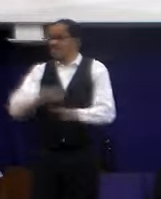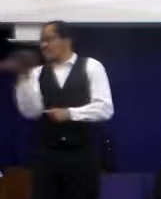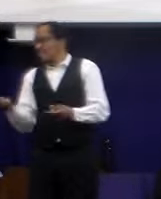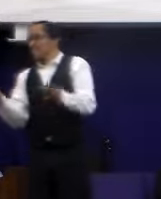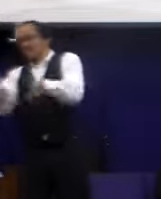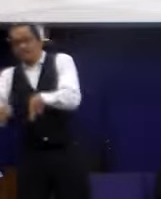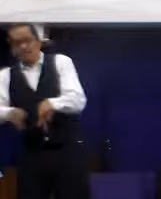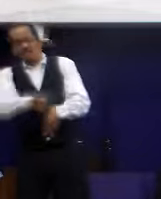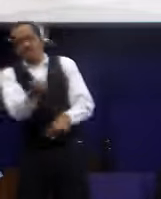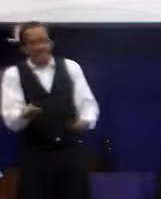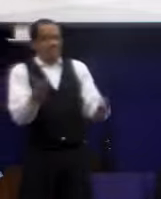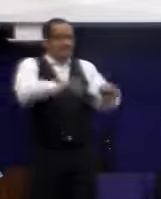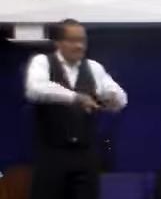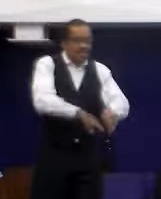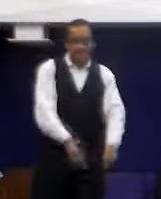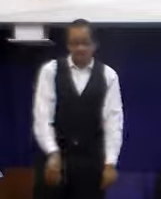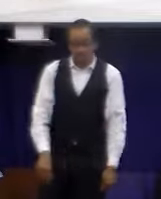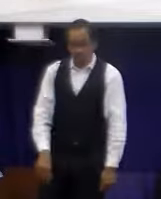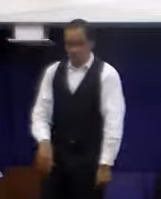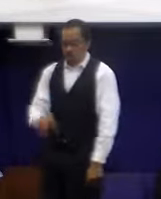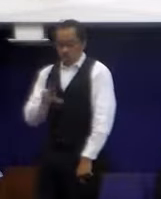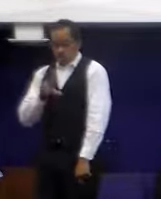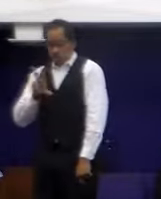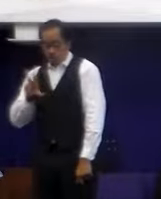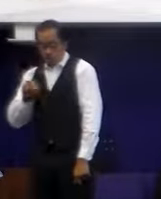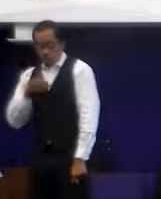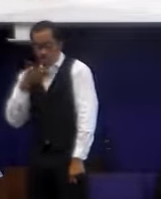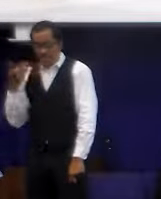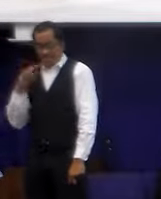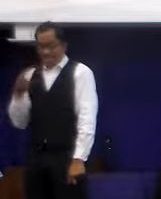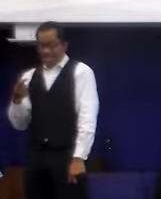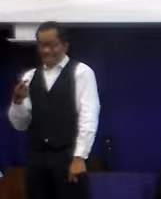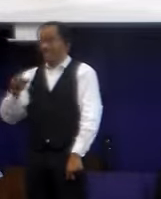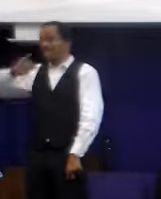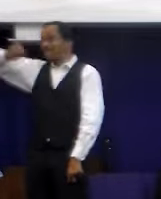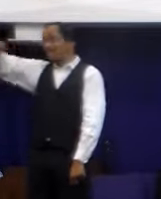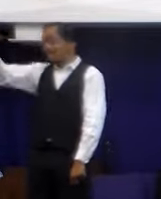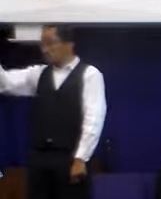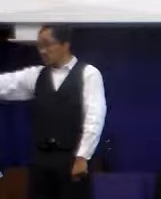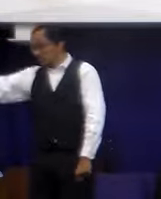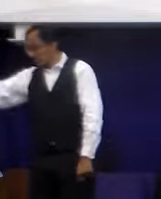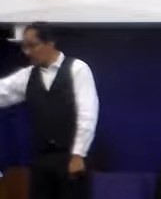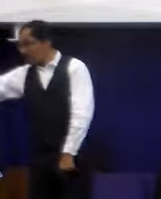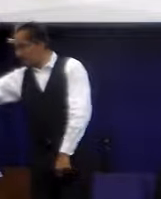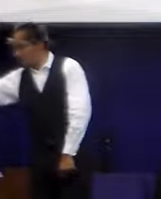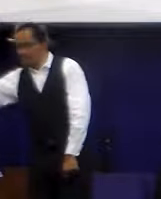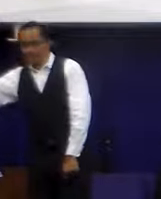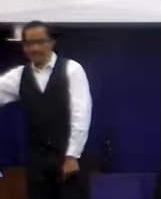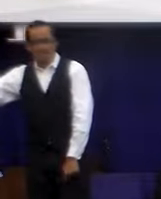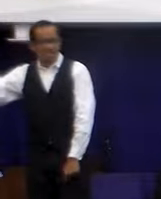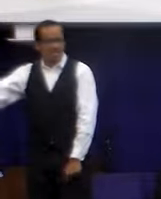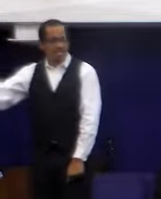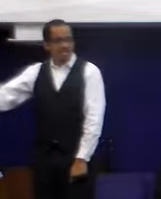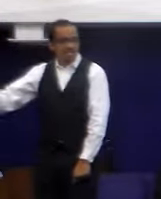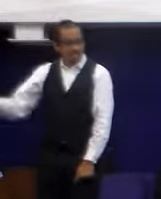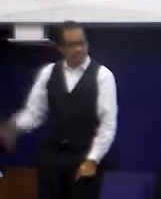Right. And no one can better testify that than Job. Job, as you may recall, faced a serious problem that